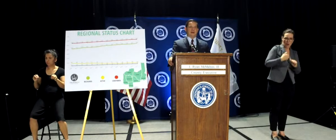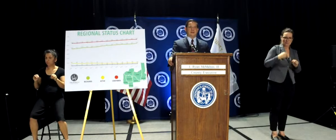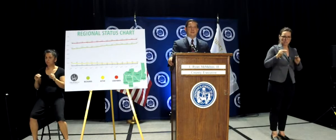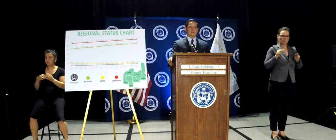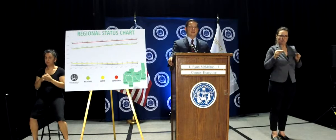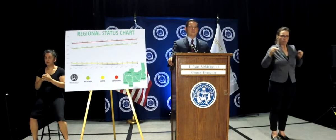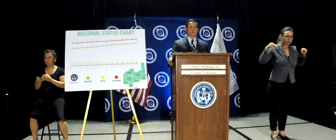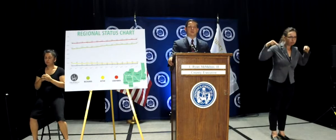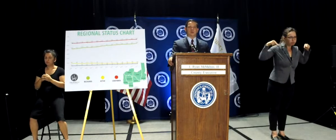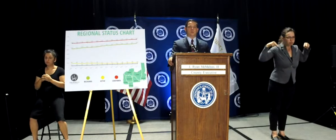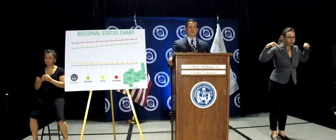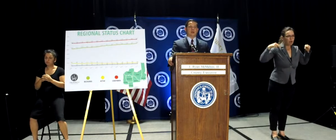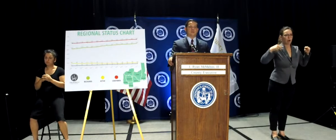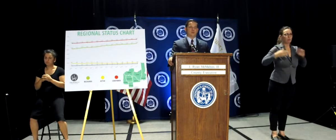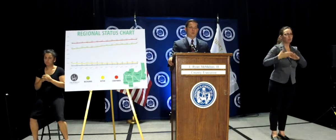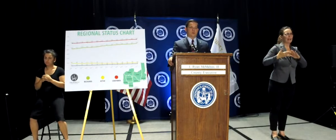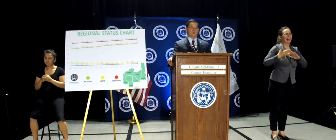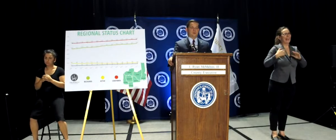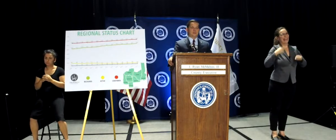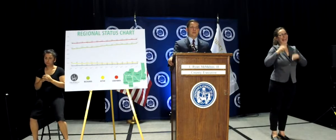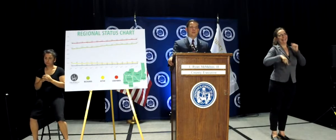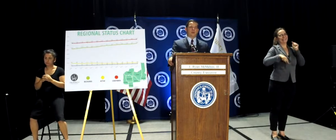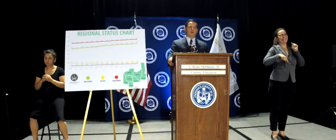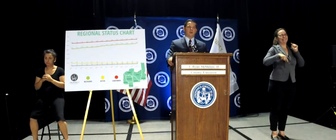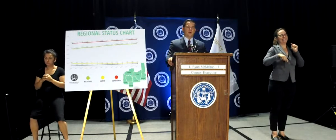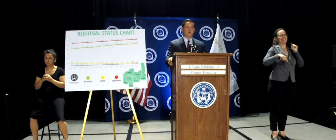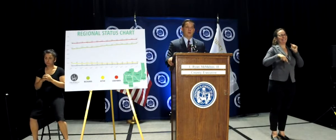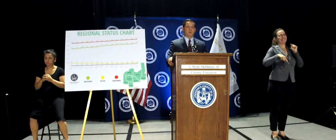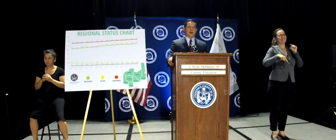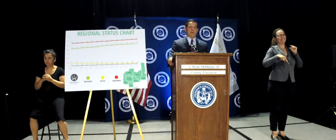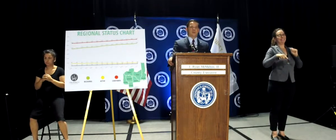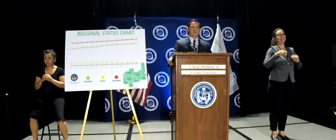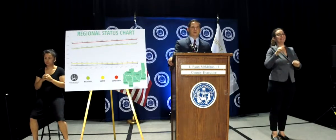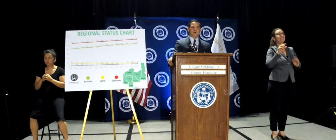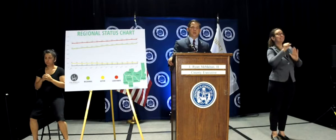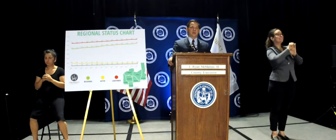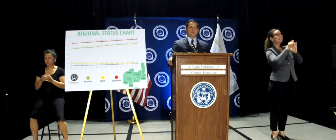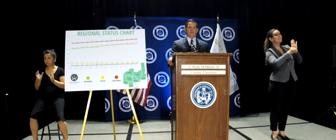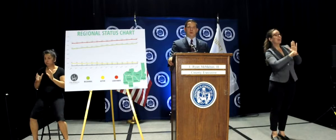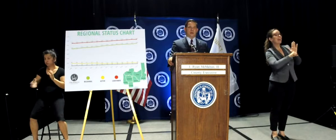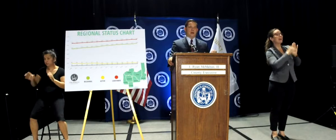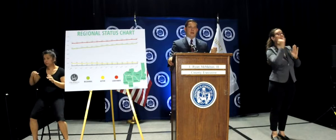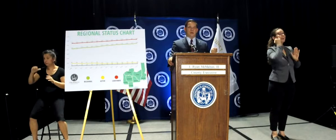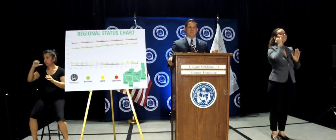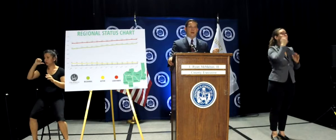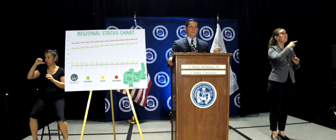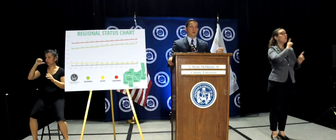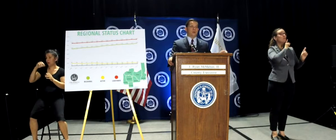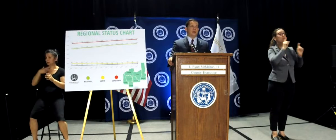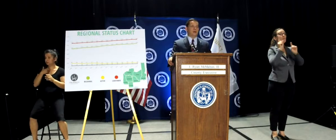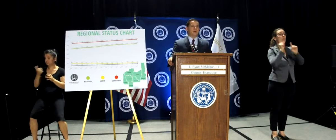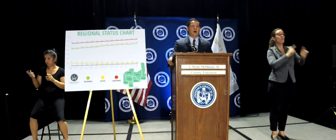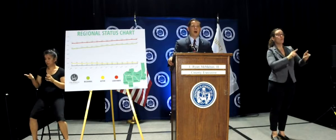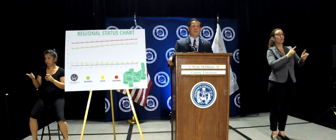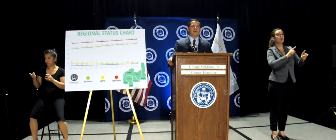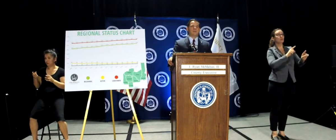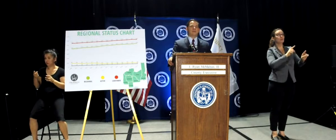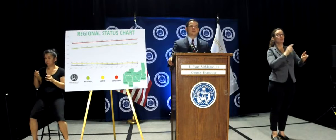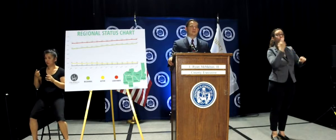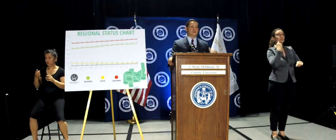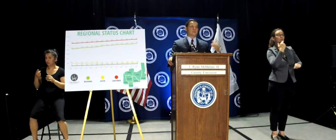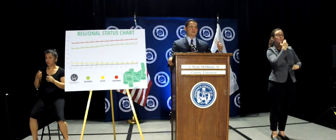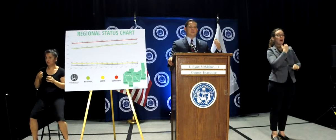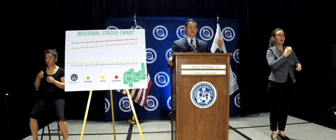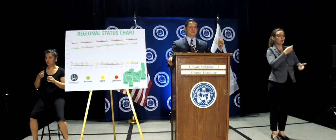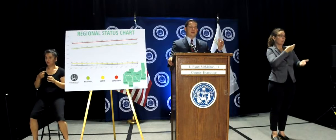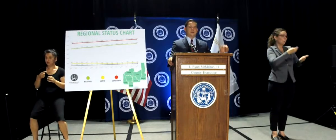They're not going to say you have to spend so much on food to get a beer. What happens when you're done eating your food? Are you not allowed to buy a beer then? I mean,